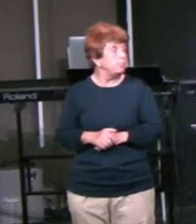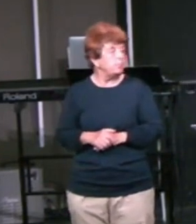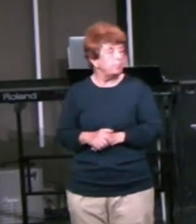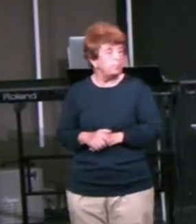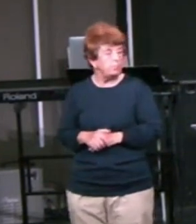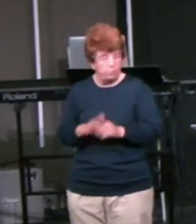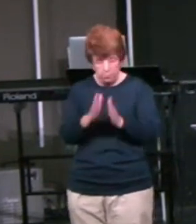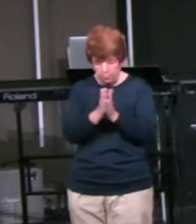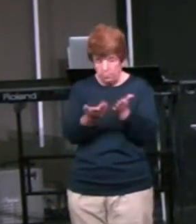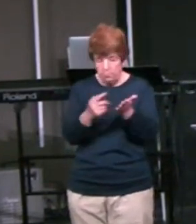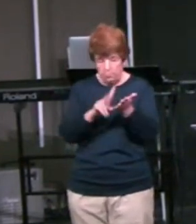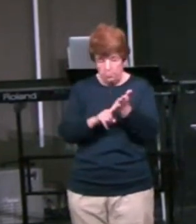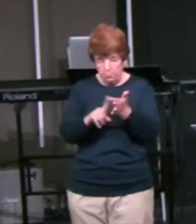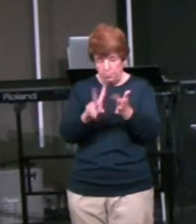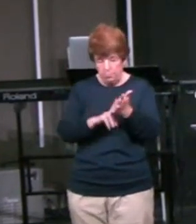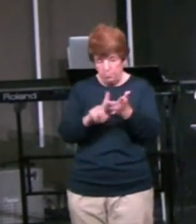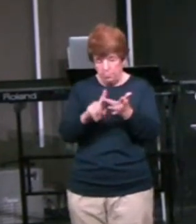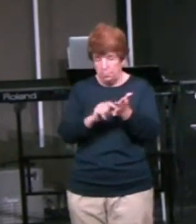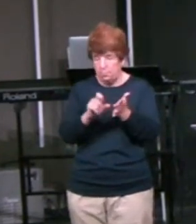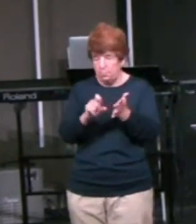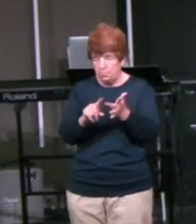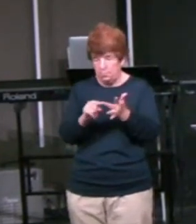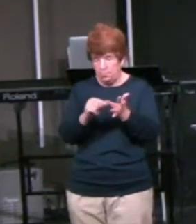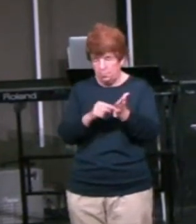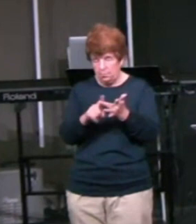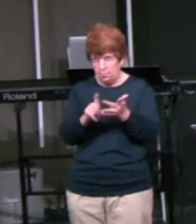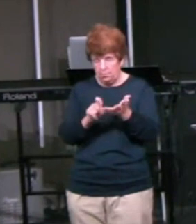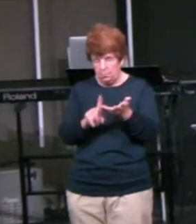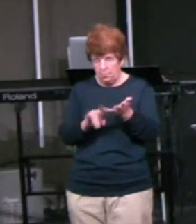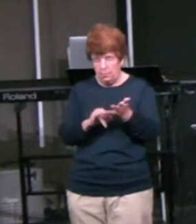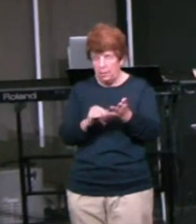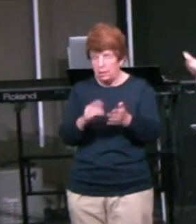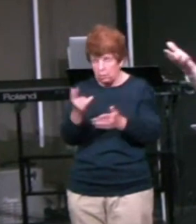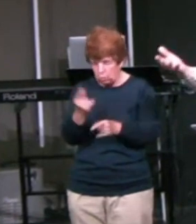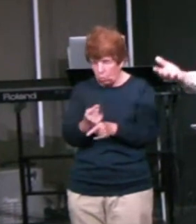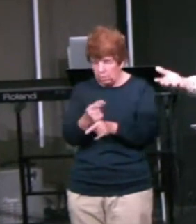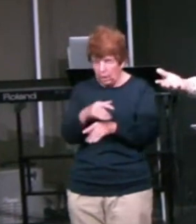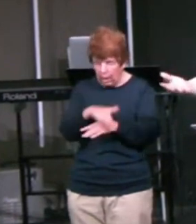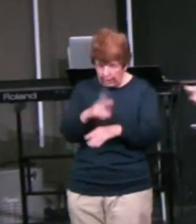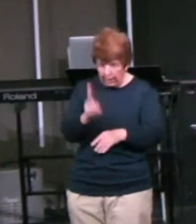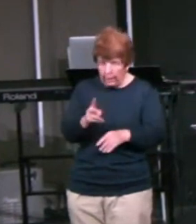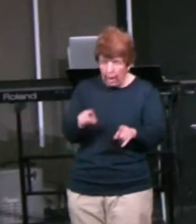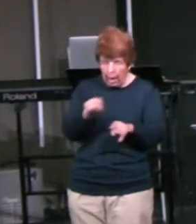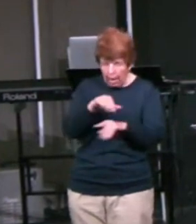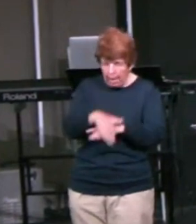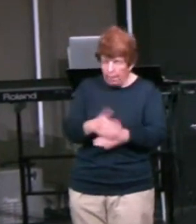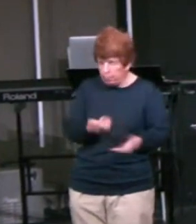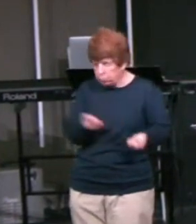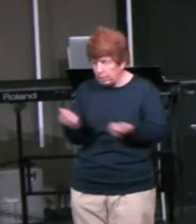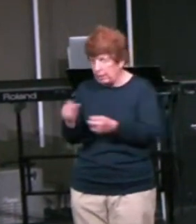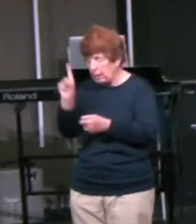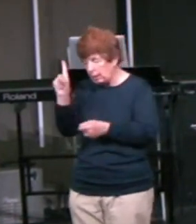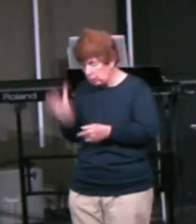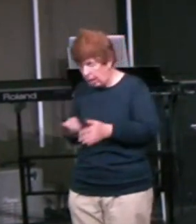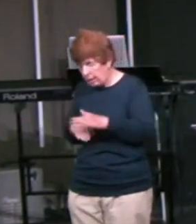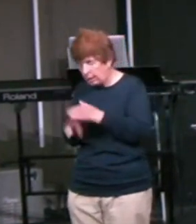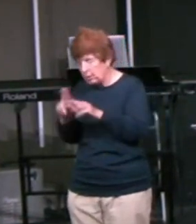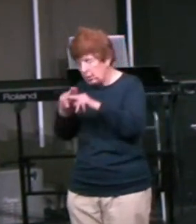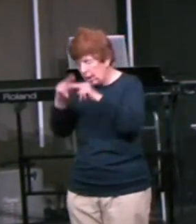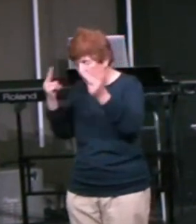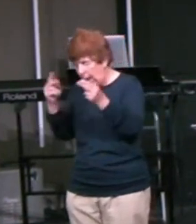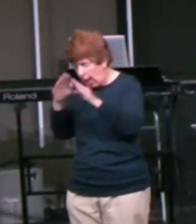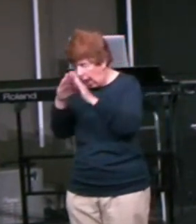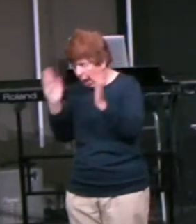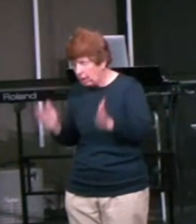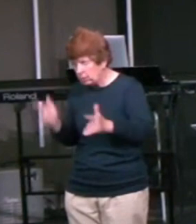The book of Leviticus emphasizes the same thing, this aspect of the law, to bring a tithe into the house of the Lord, to